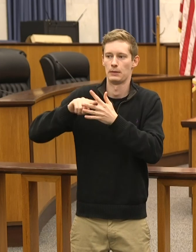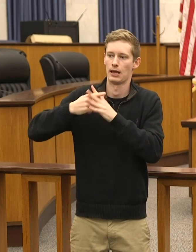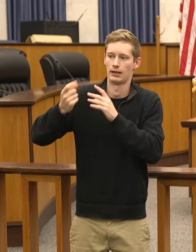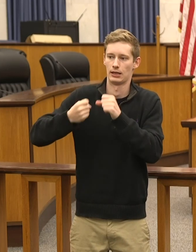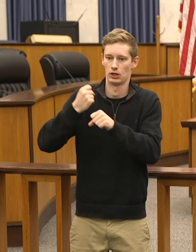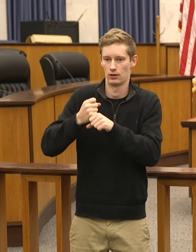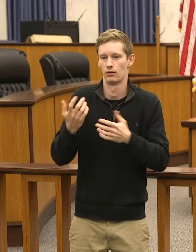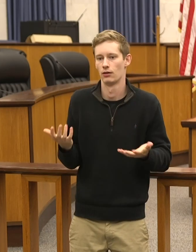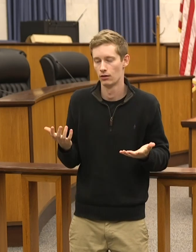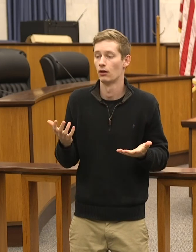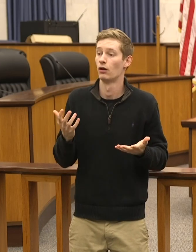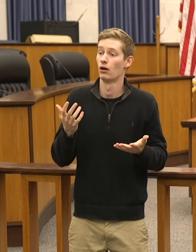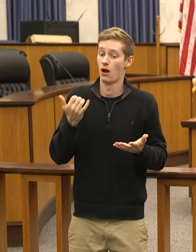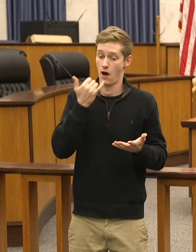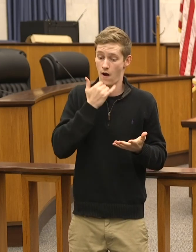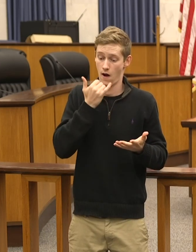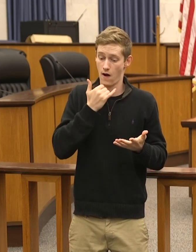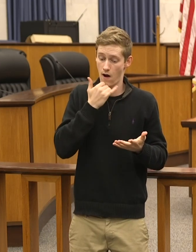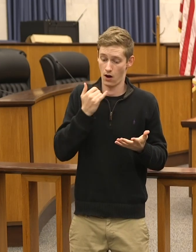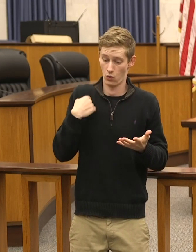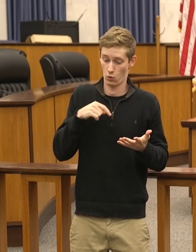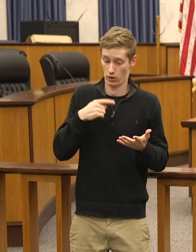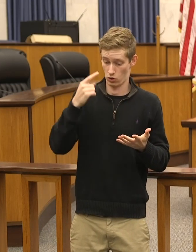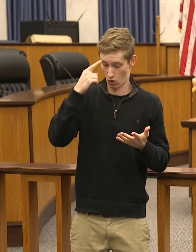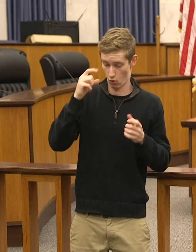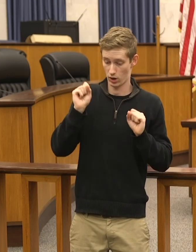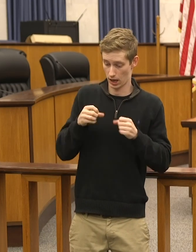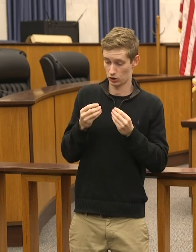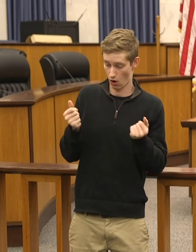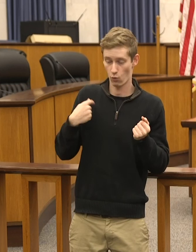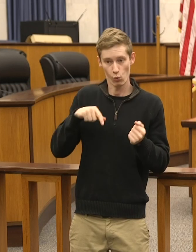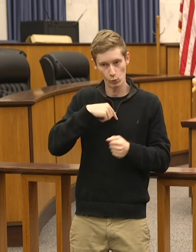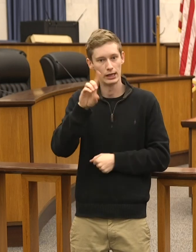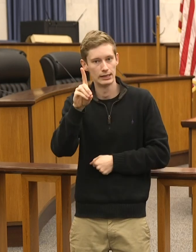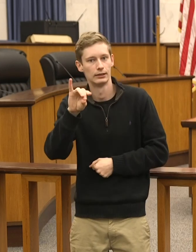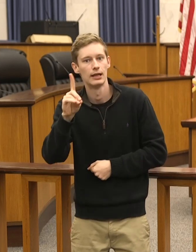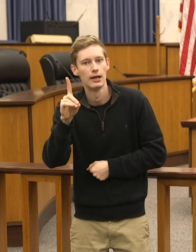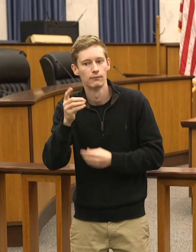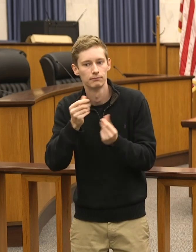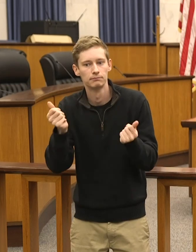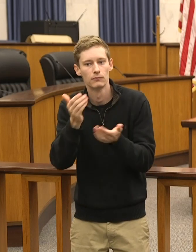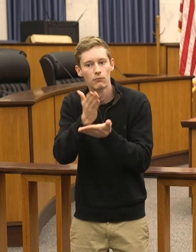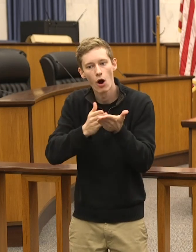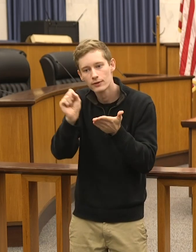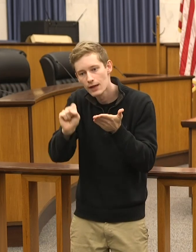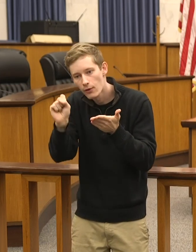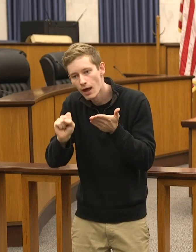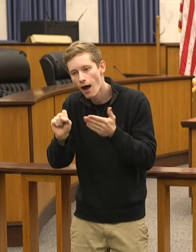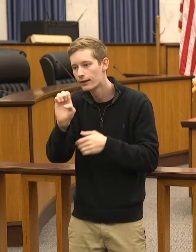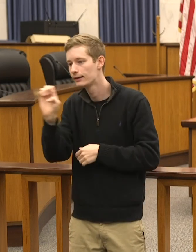And the areas that we thought we could be successful in, we believe we were successful in. It's parts of Southside and East End and